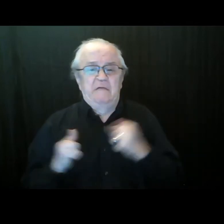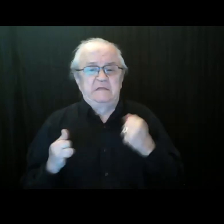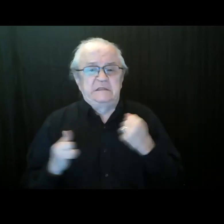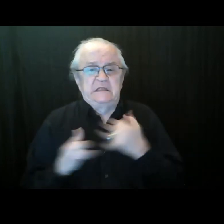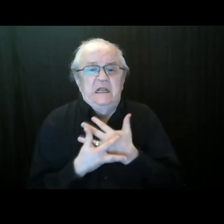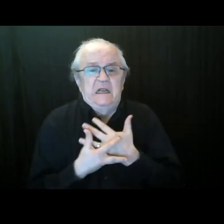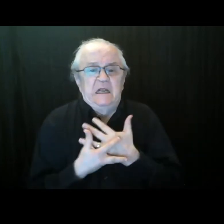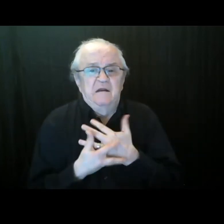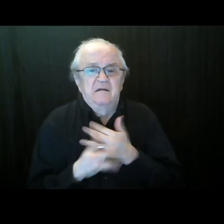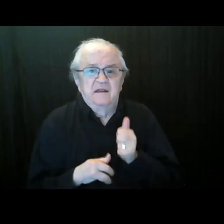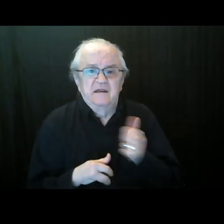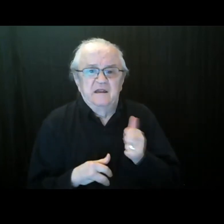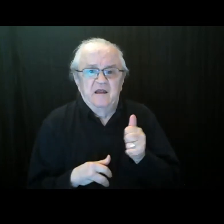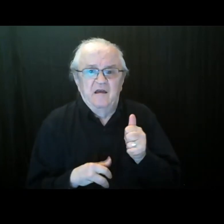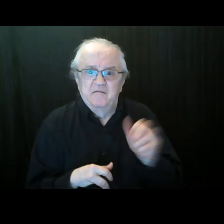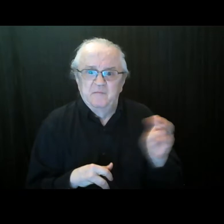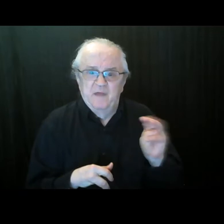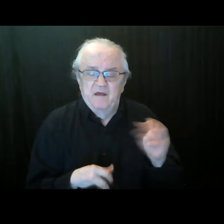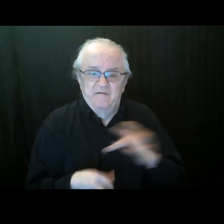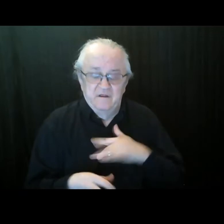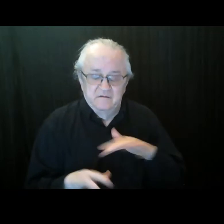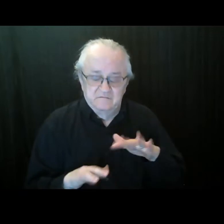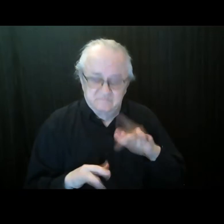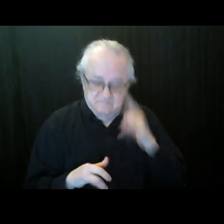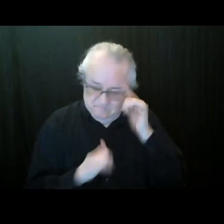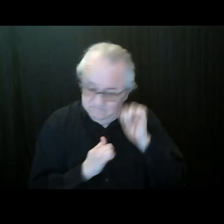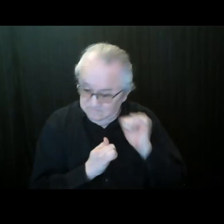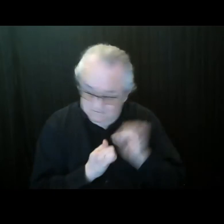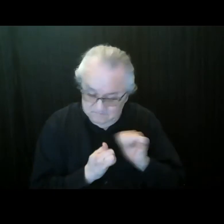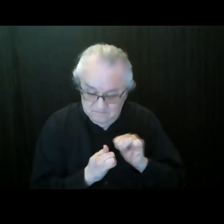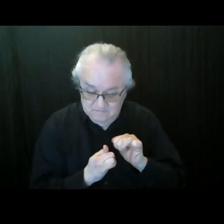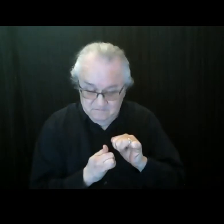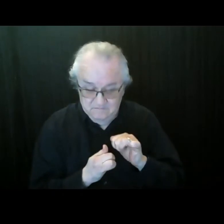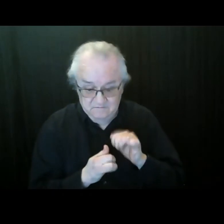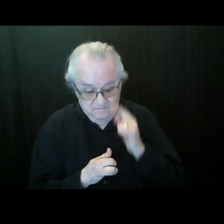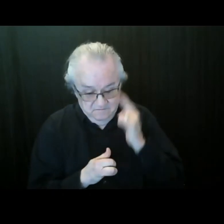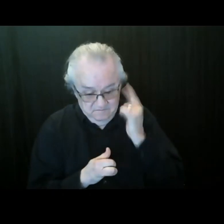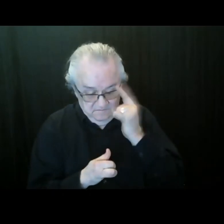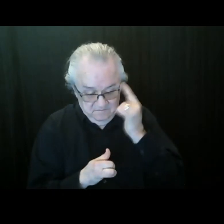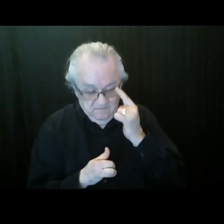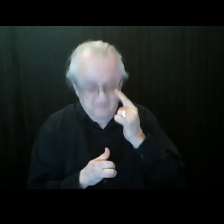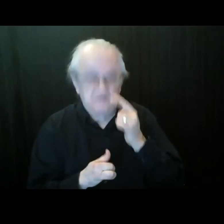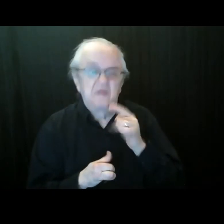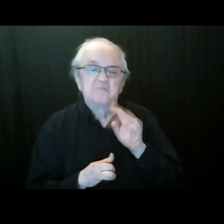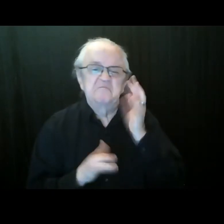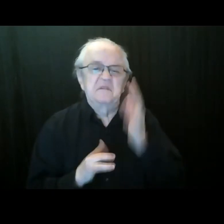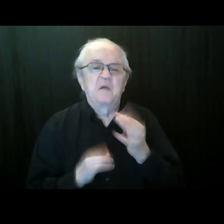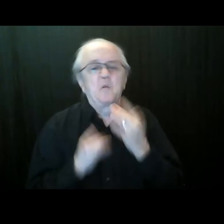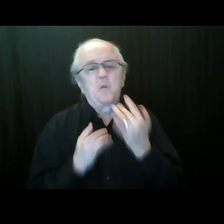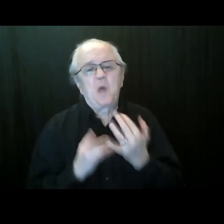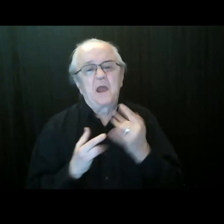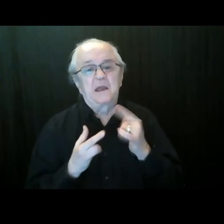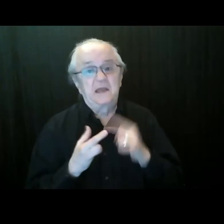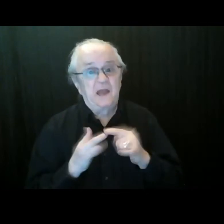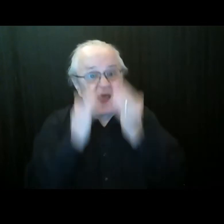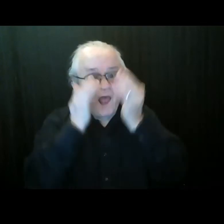himself was a little shaken by it. He would wait until they'd had a quiet night at home on Halloween night, and then he